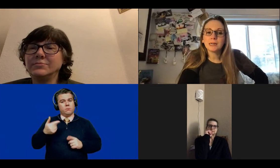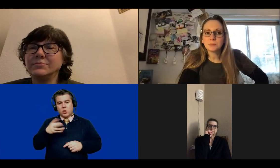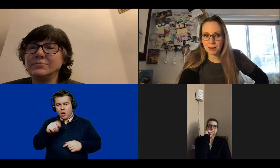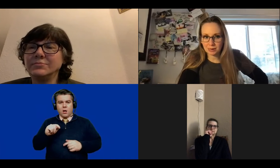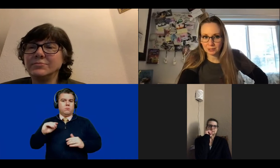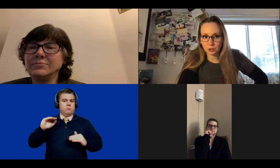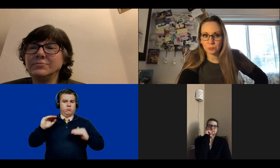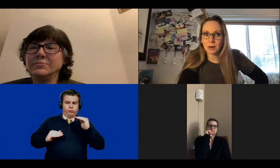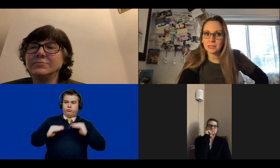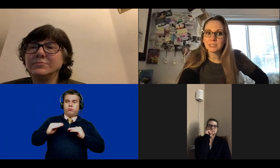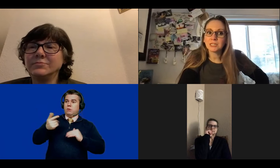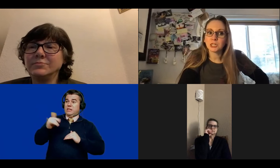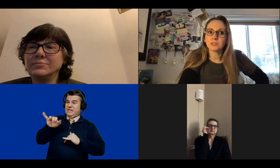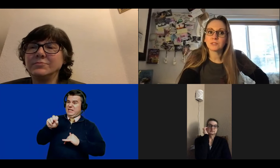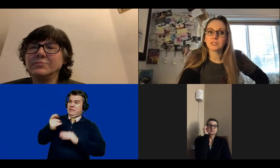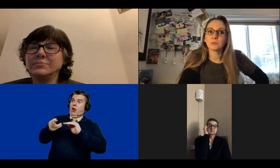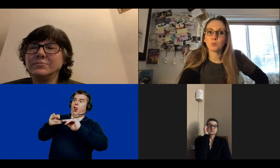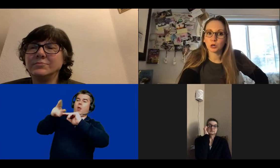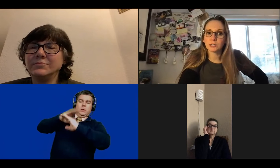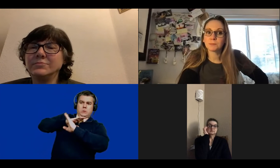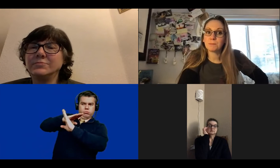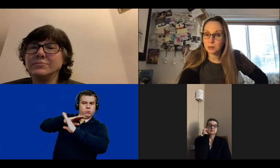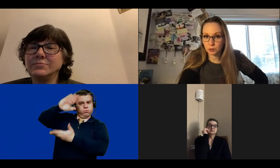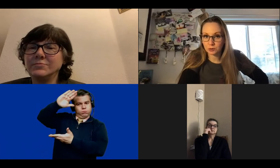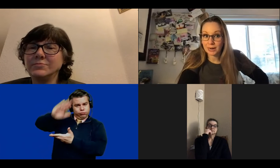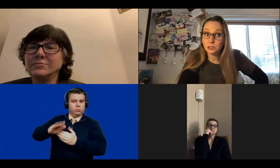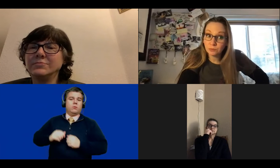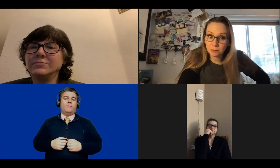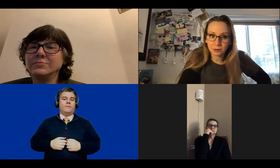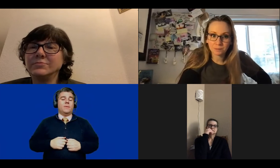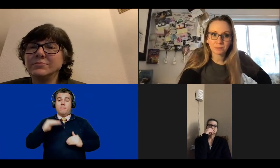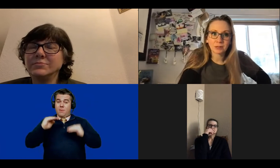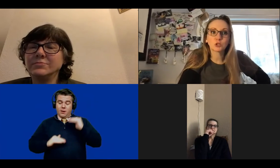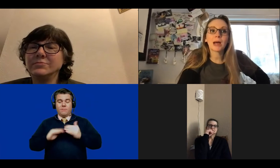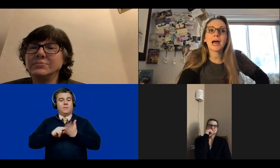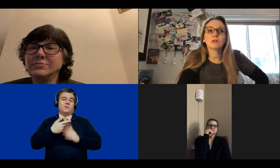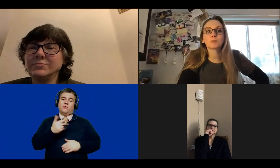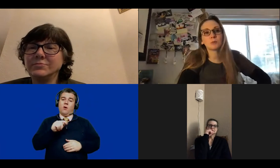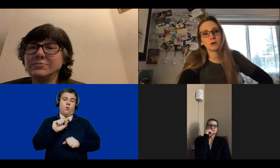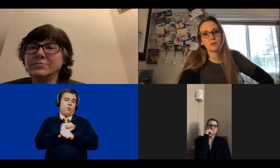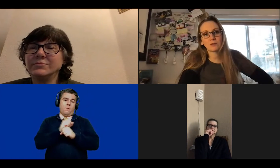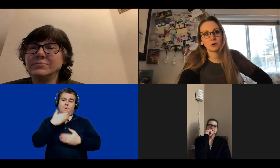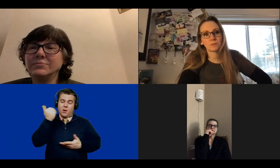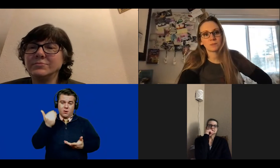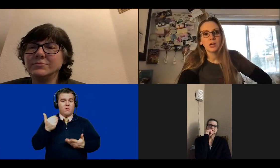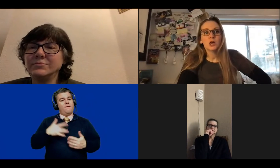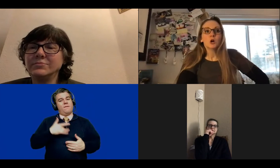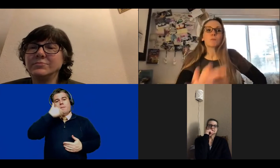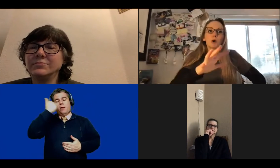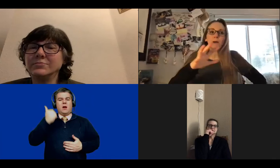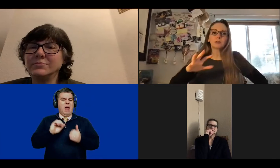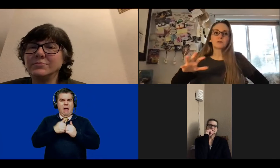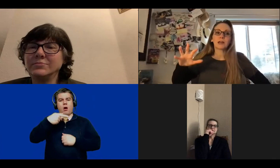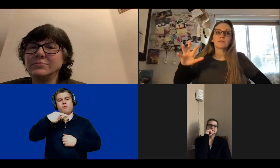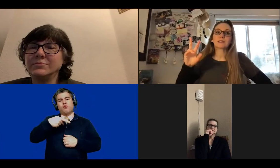your gut is balanced, your body's digestive system works better and you feel better. So how does PROBIO5 work?